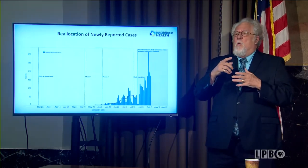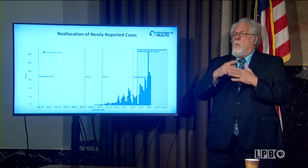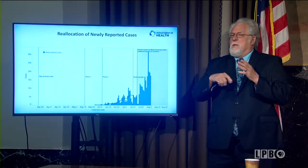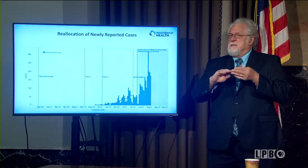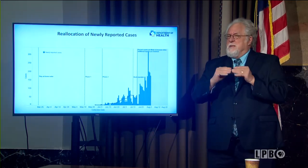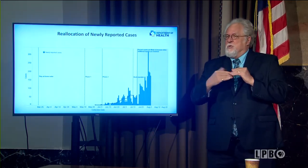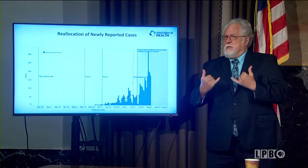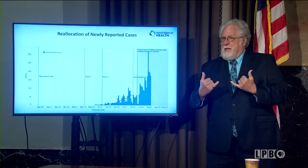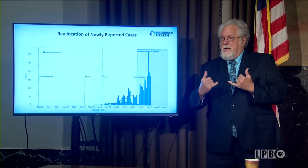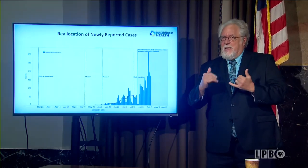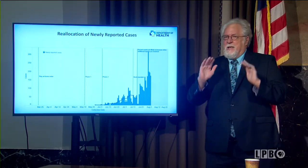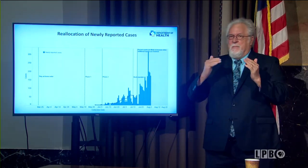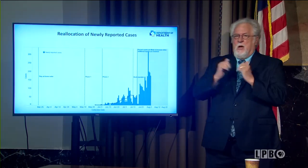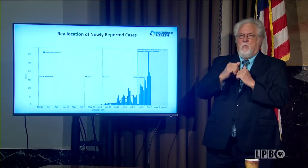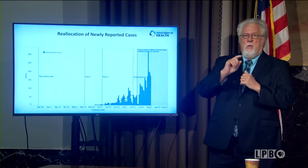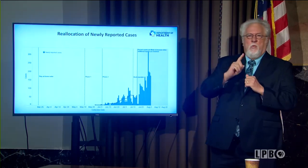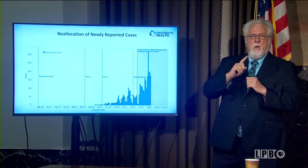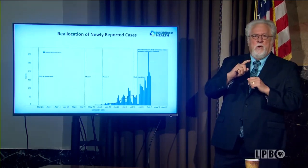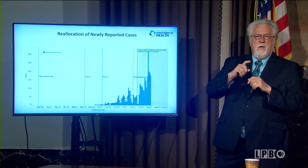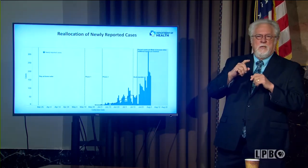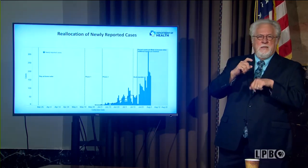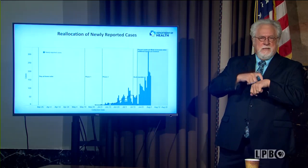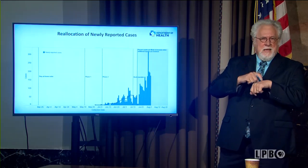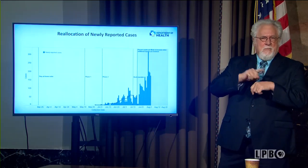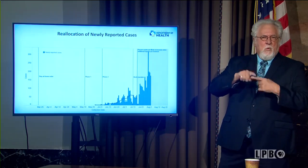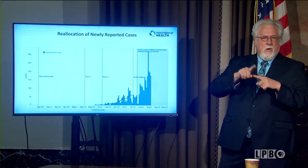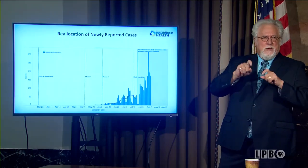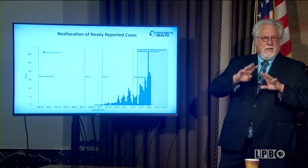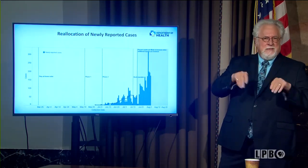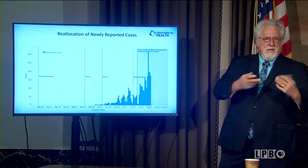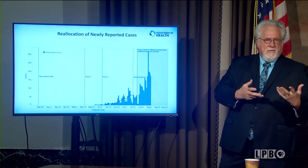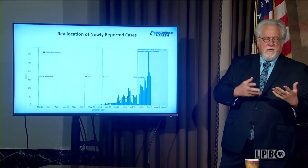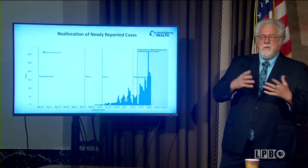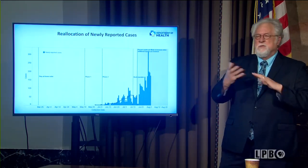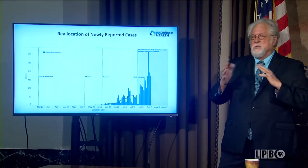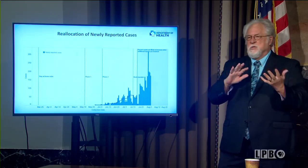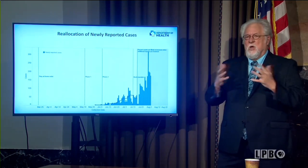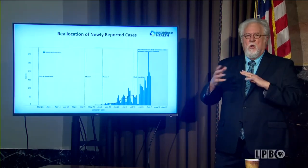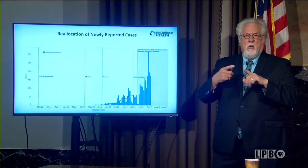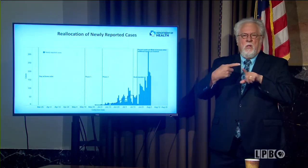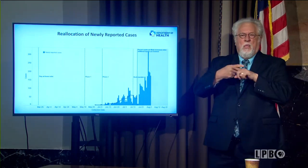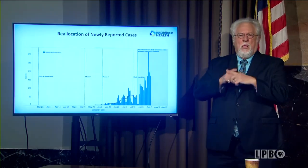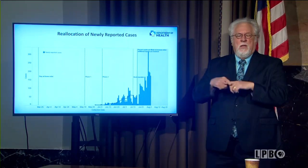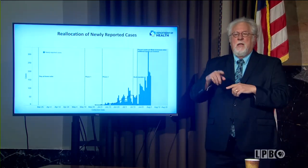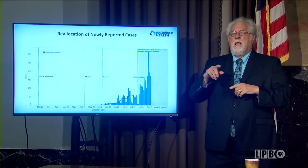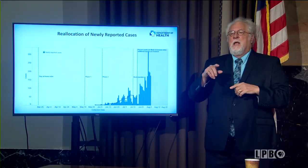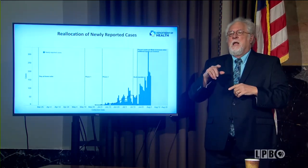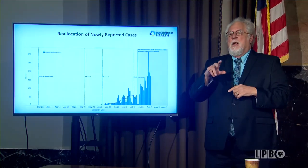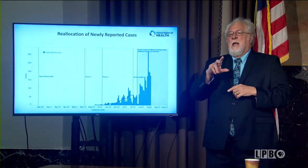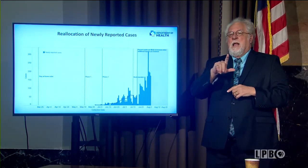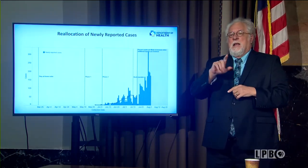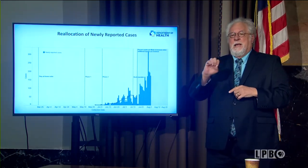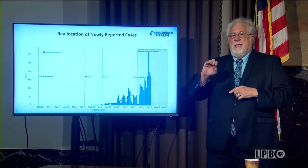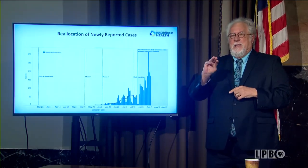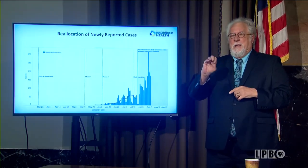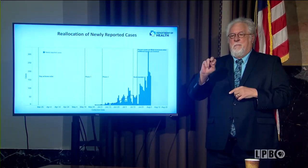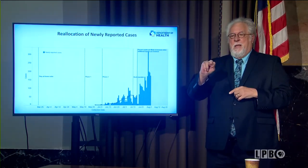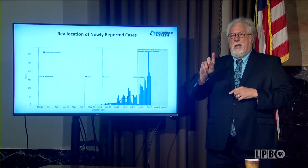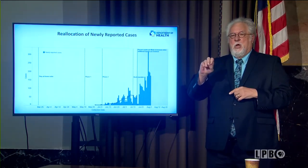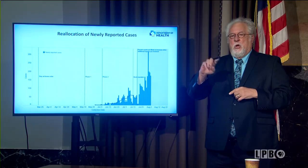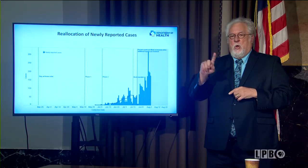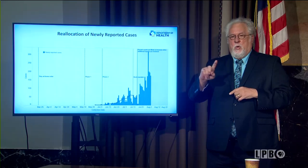versus where are these tests actually from? And so our outstanding team in the Bureau of Health Informatics, led by Dr. Lee Mendoza with the help of